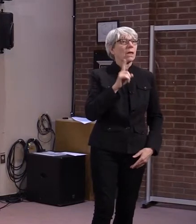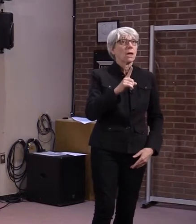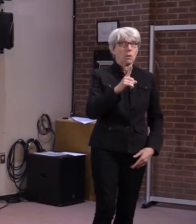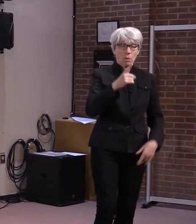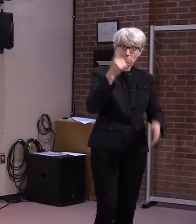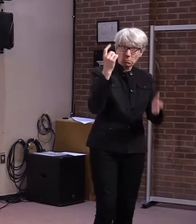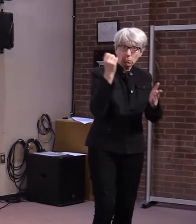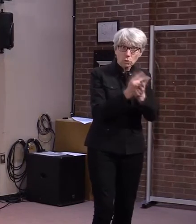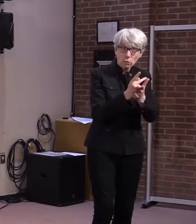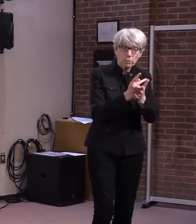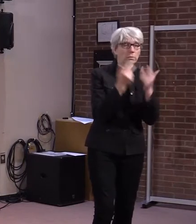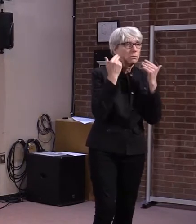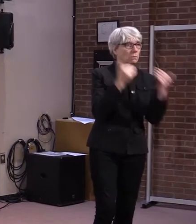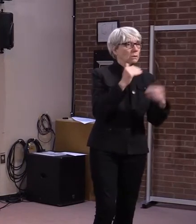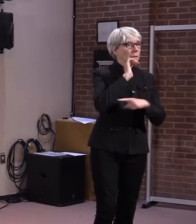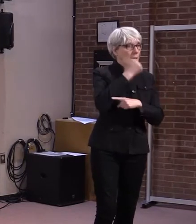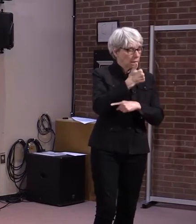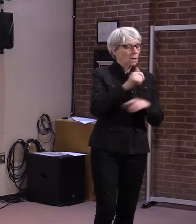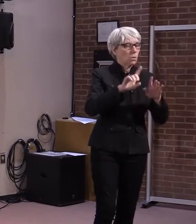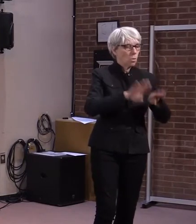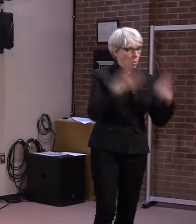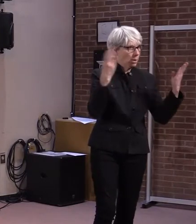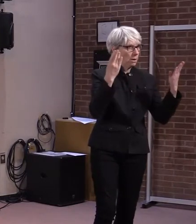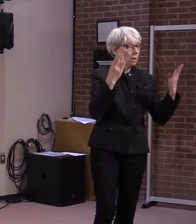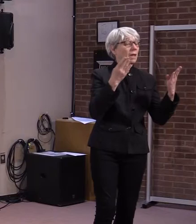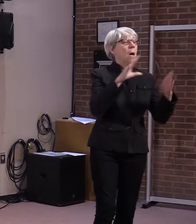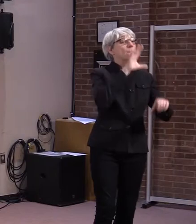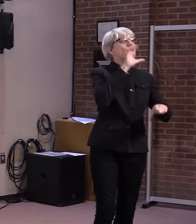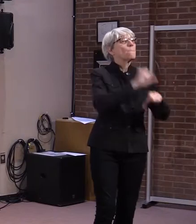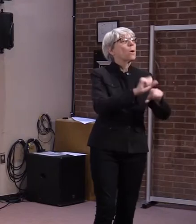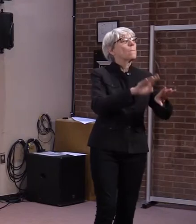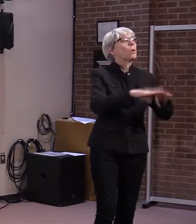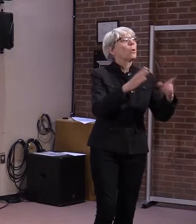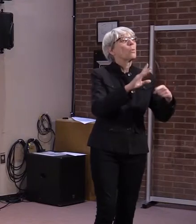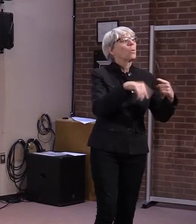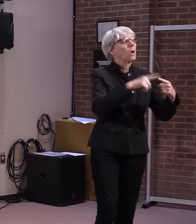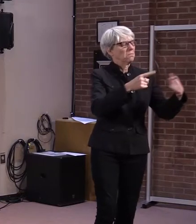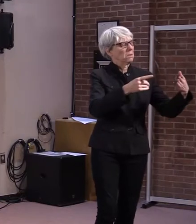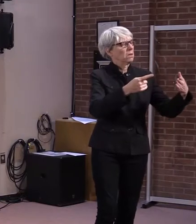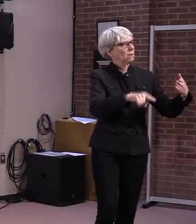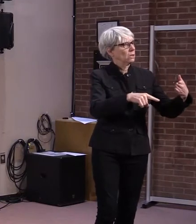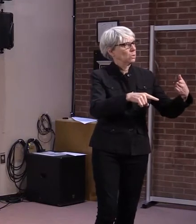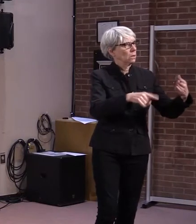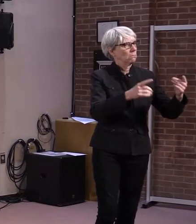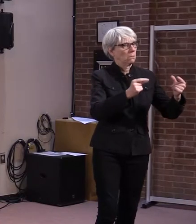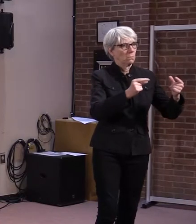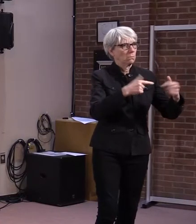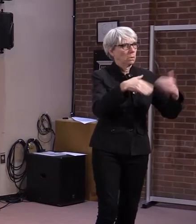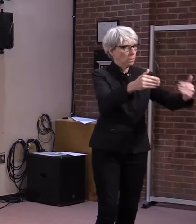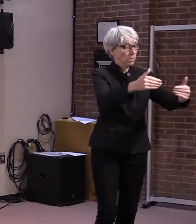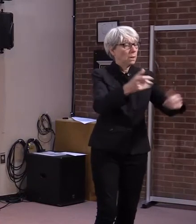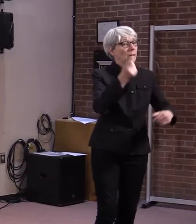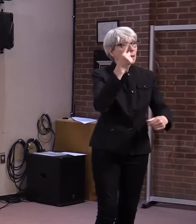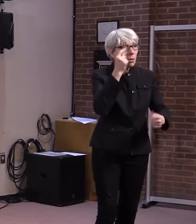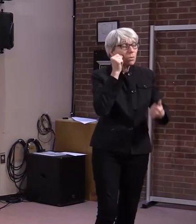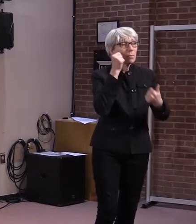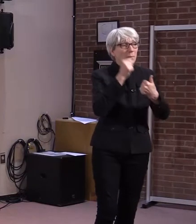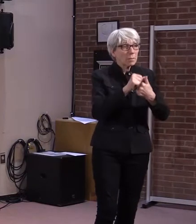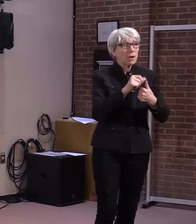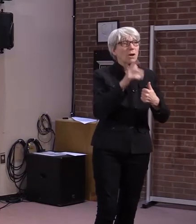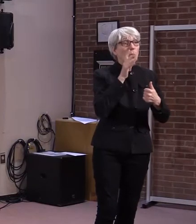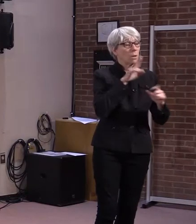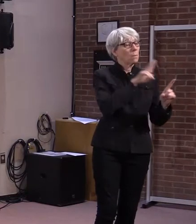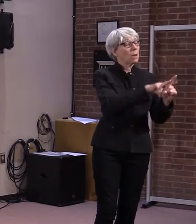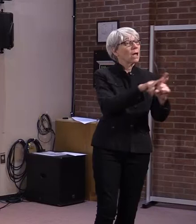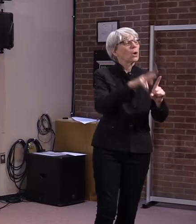following approval and appointments will start shortly thereafter. Remember, this only applies to those